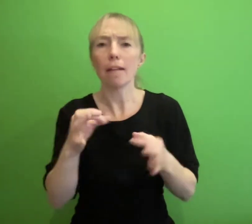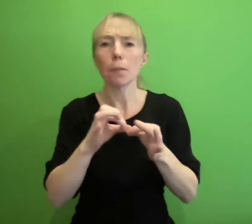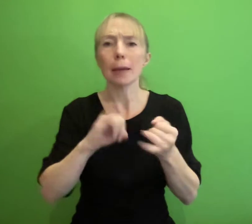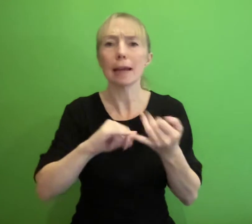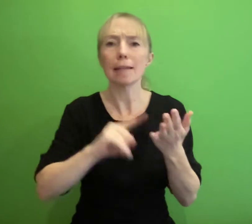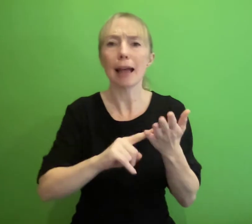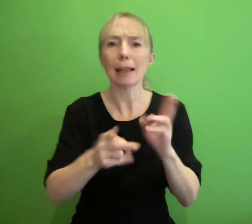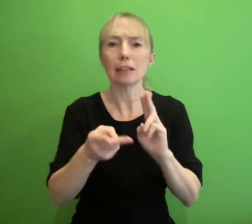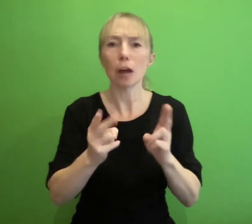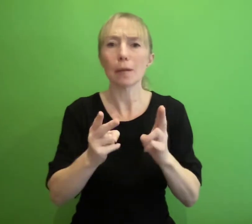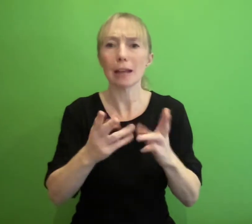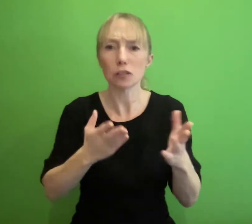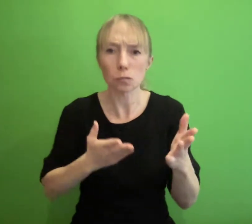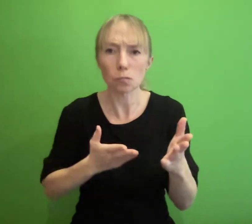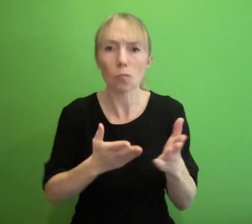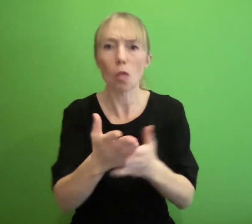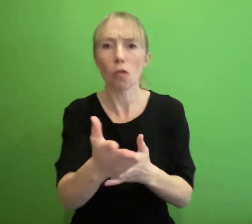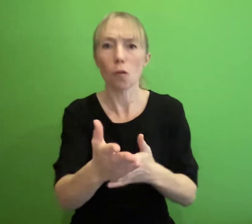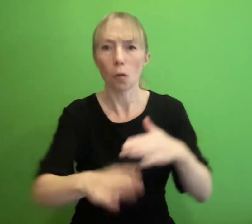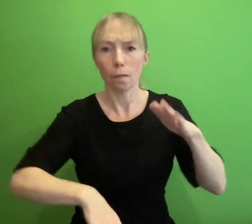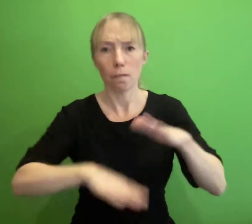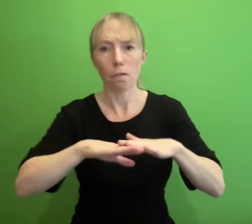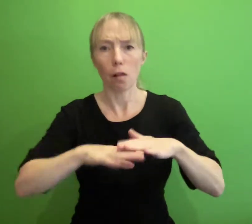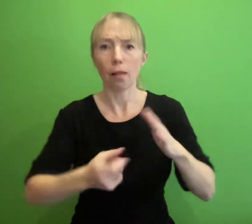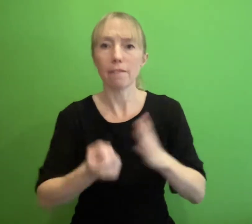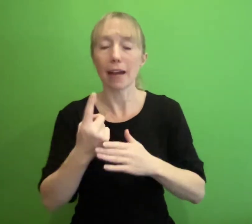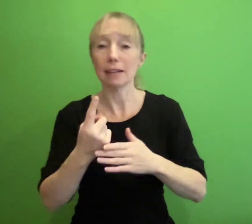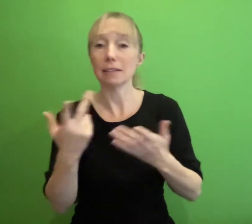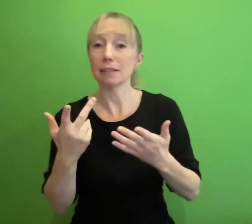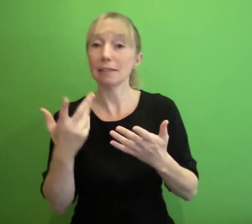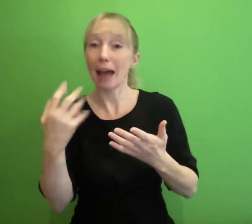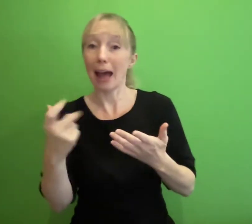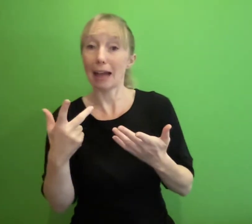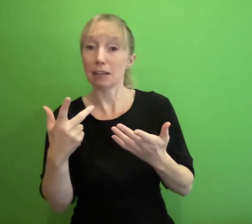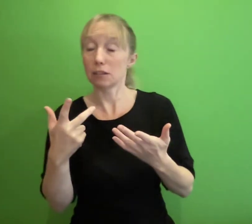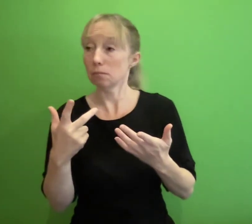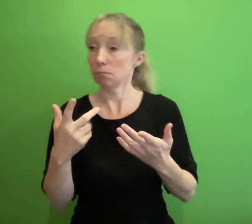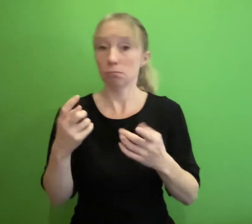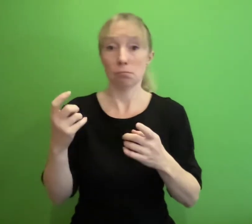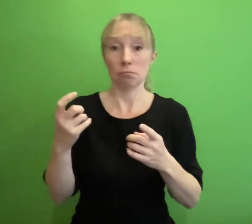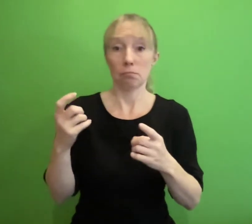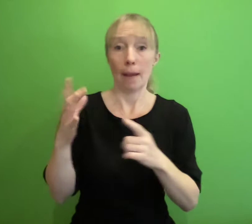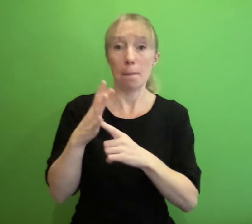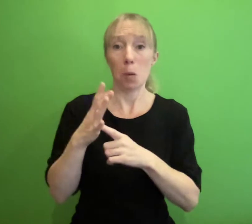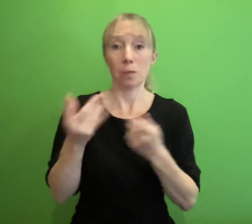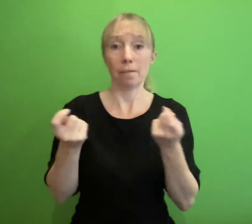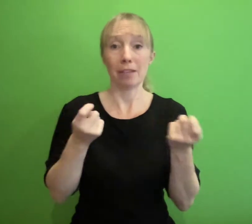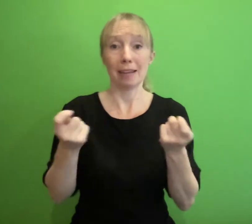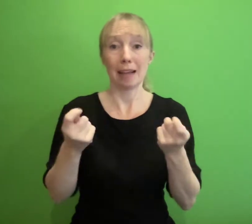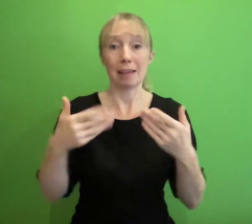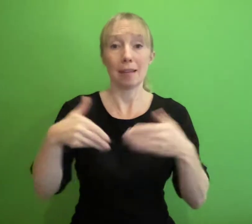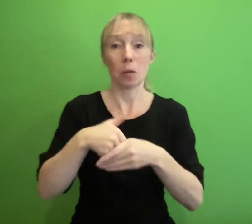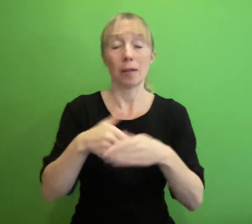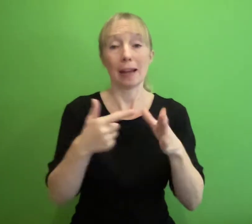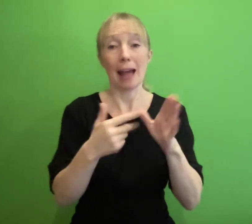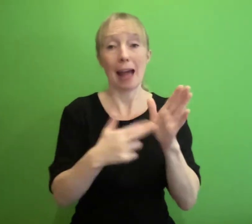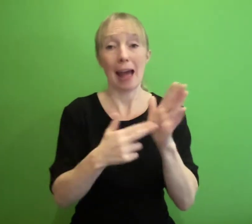throughout and had notable facilitators, including Anne Finger, and Raymond